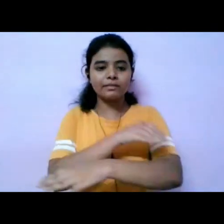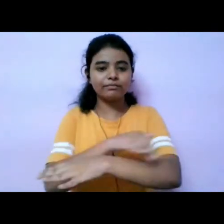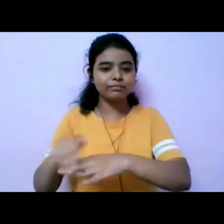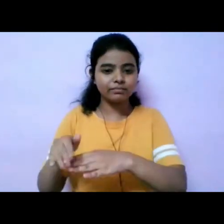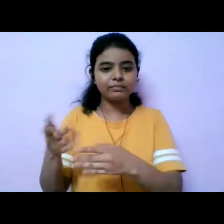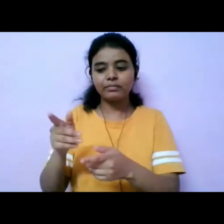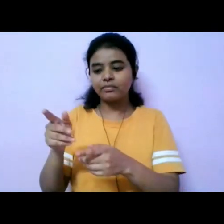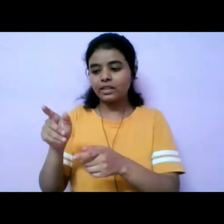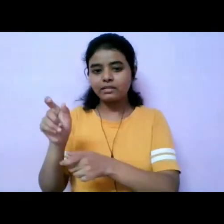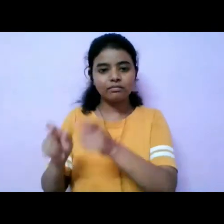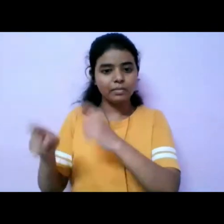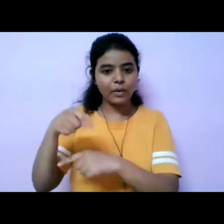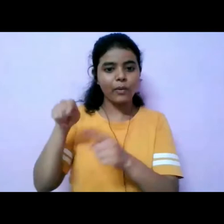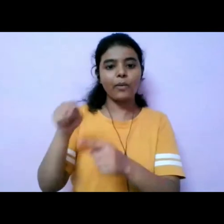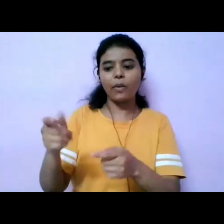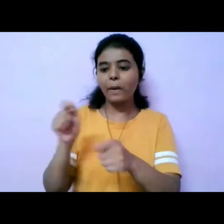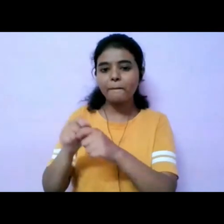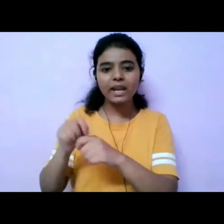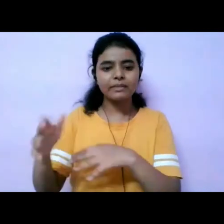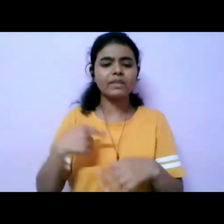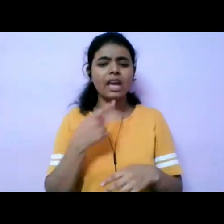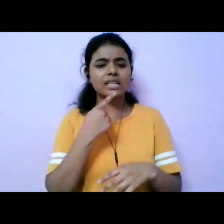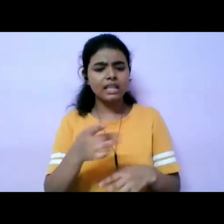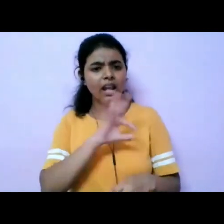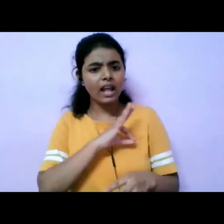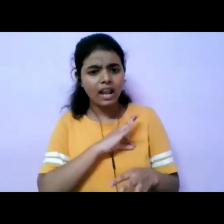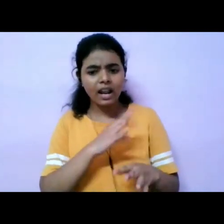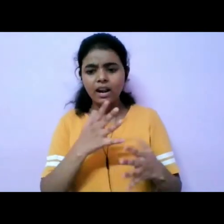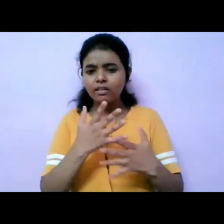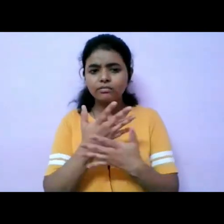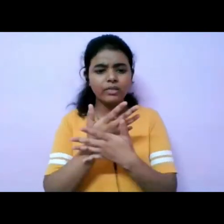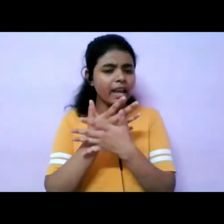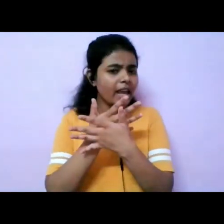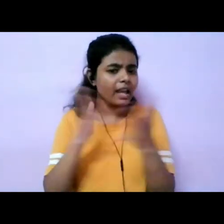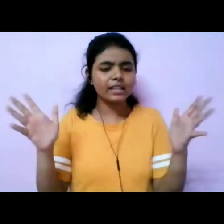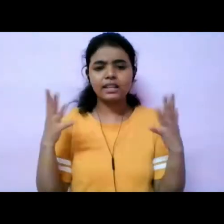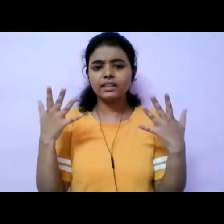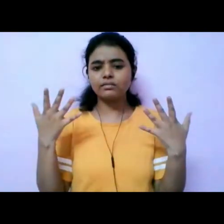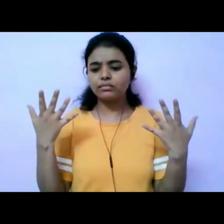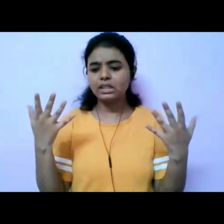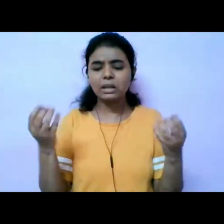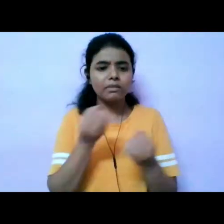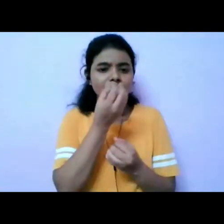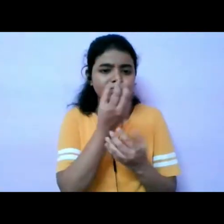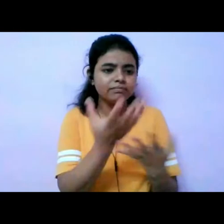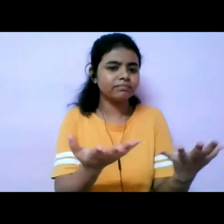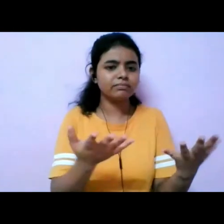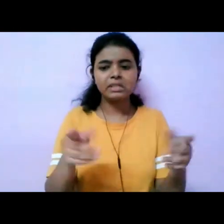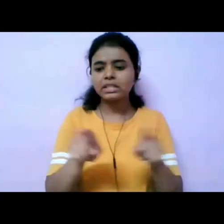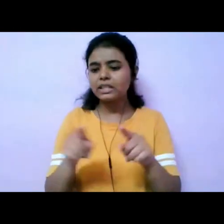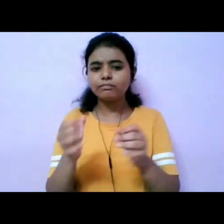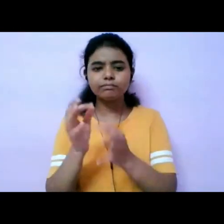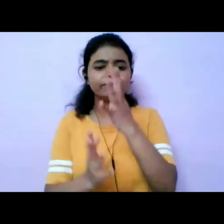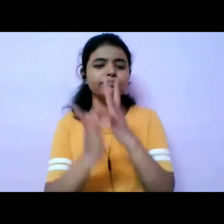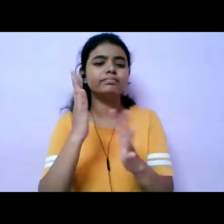am, I say, are likenesses of the first beloved, whose flowers are the flames